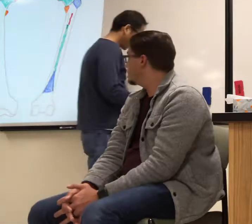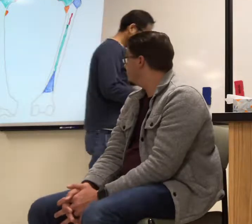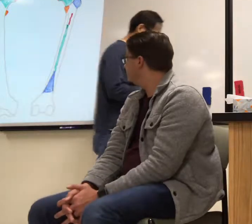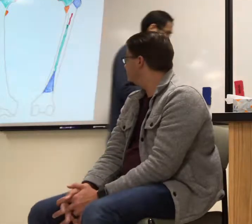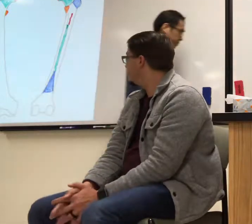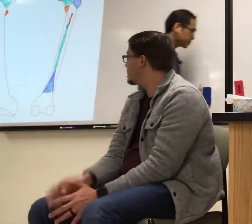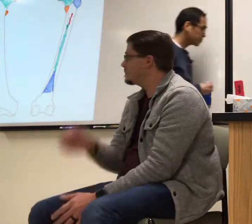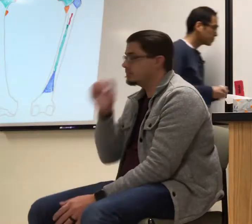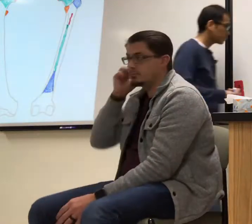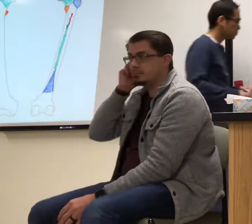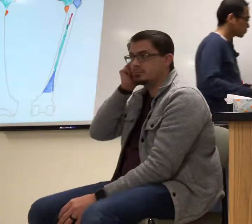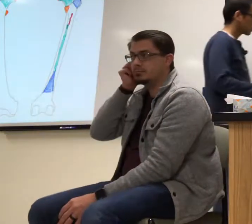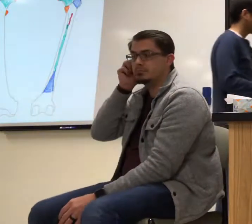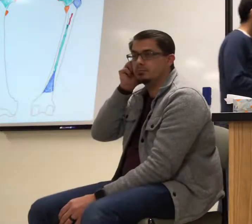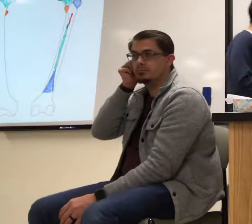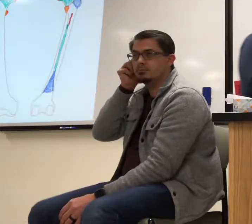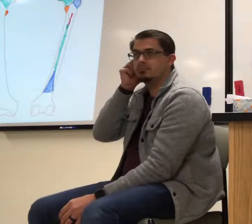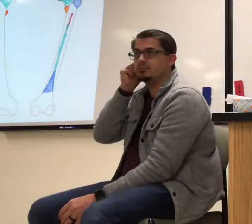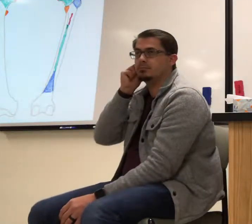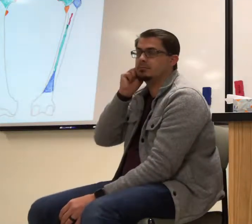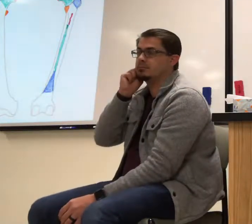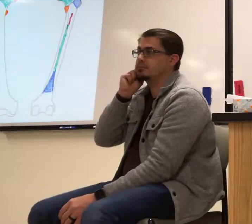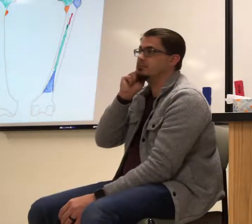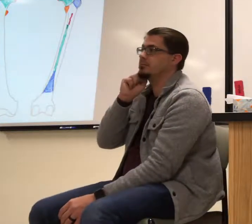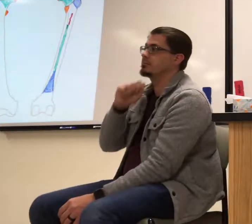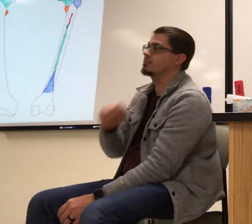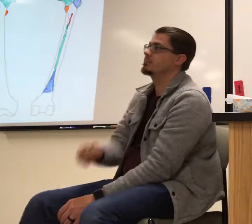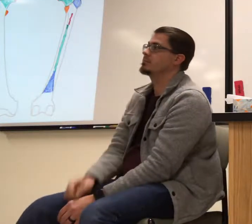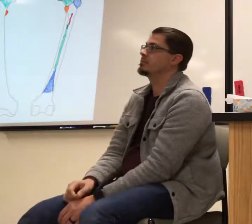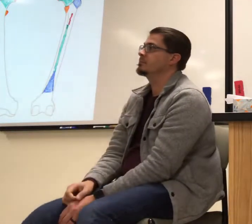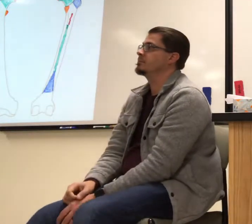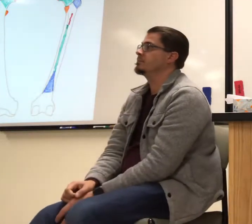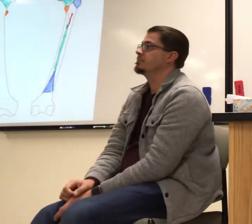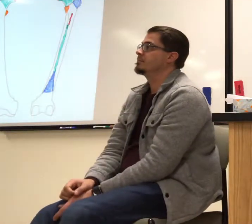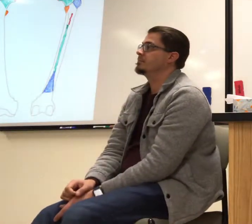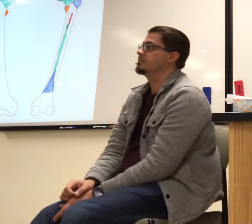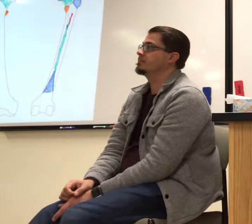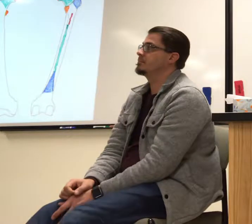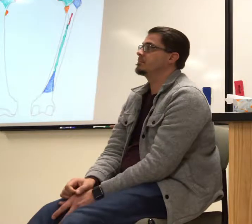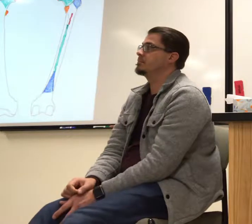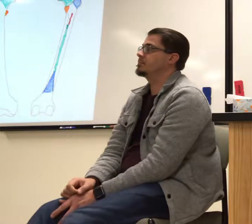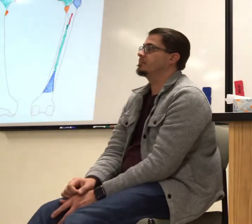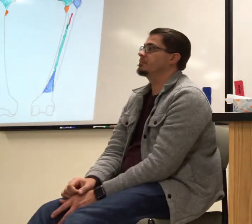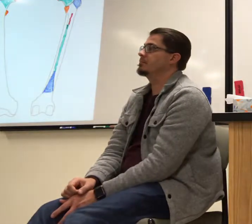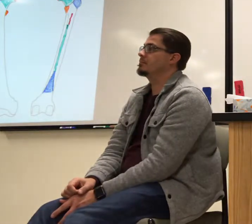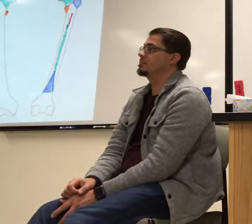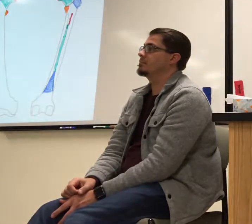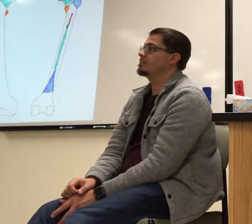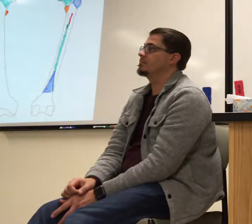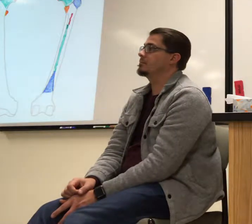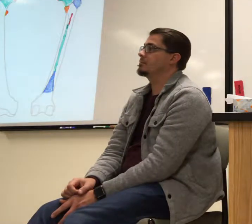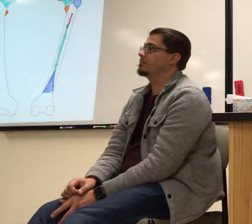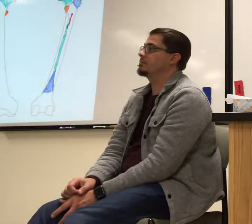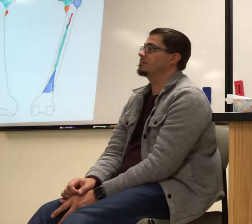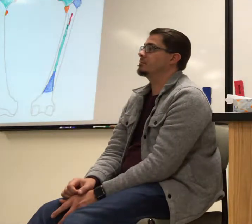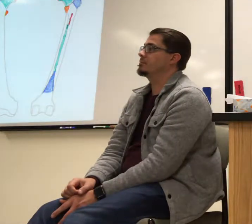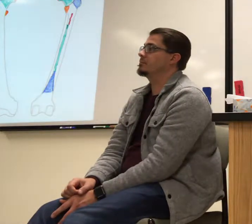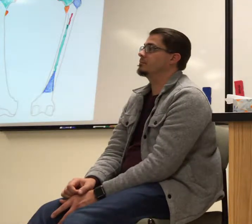There you go. Now that's an important surface because there's a major artery on the back of the knee